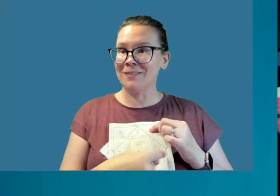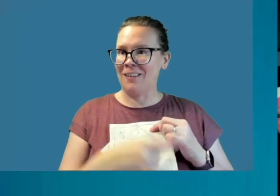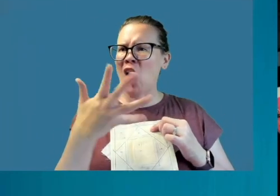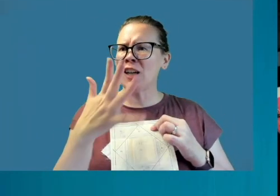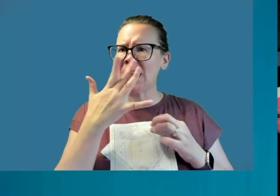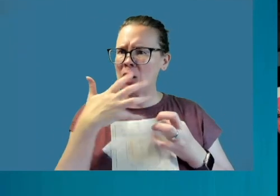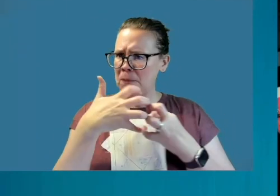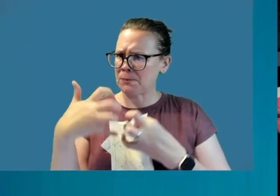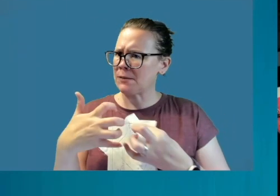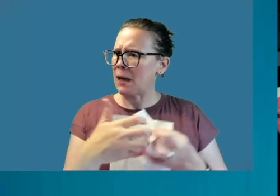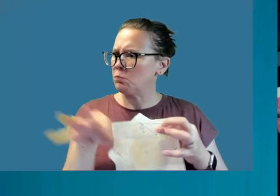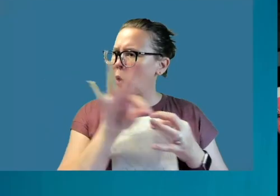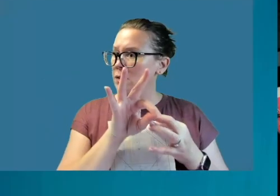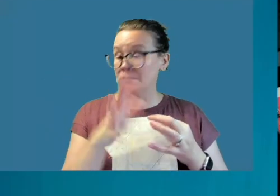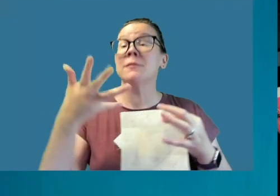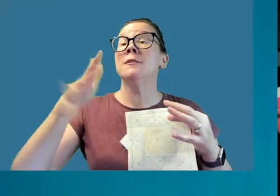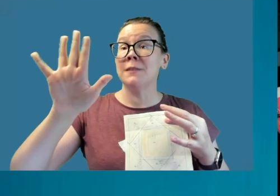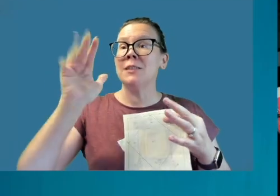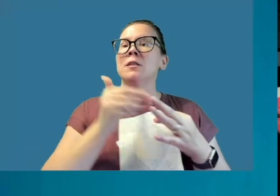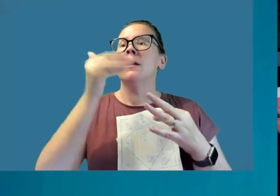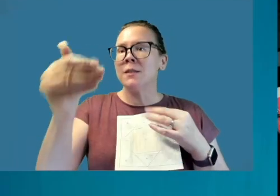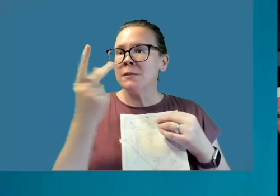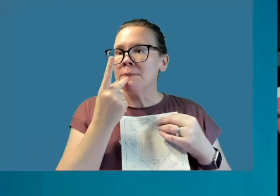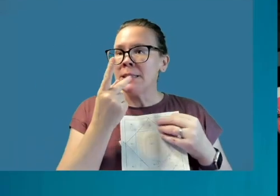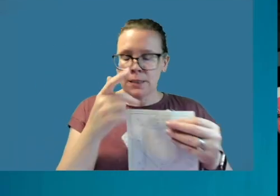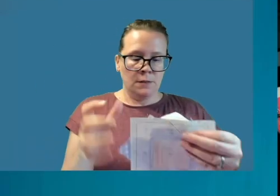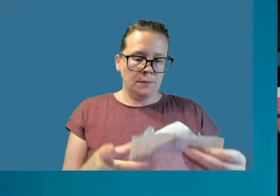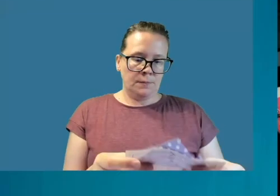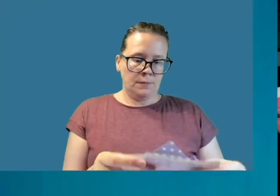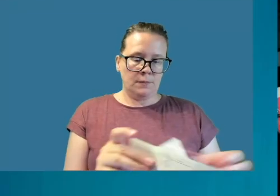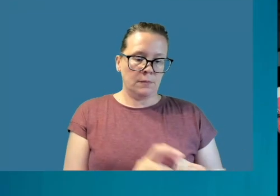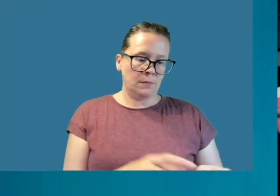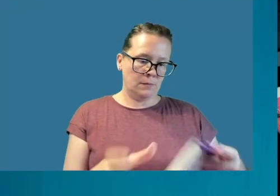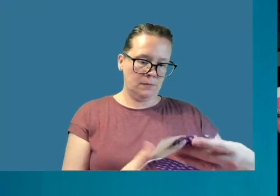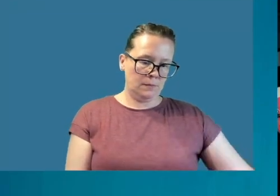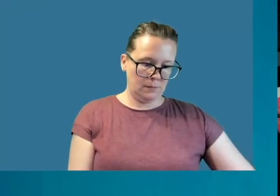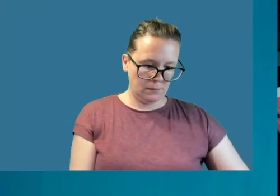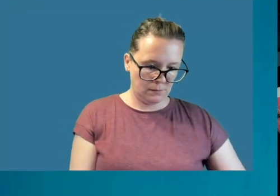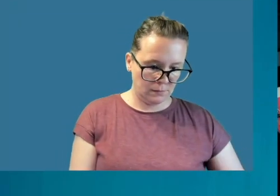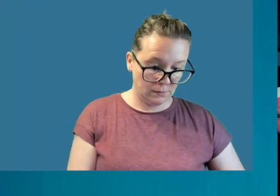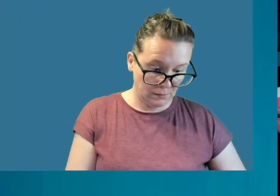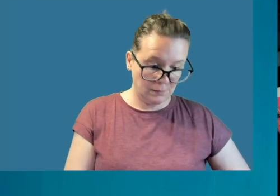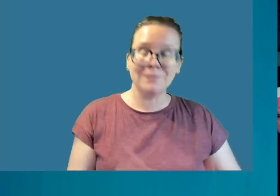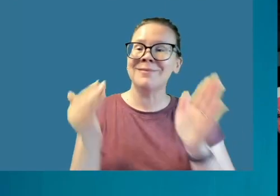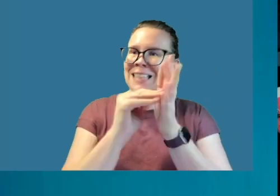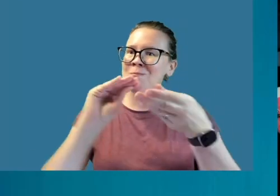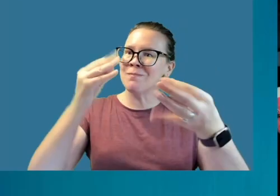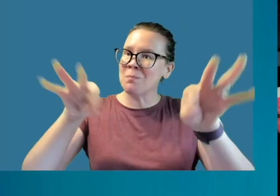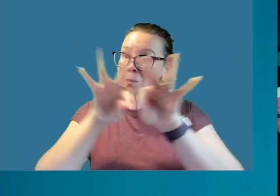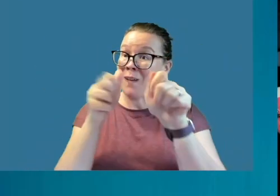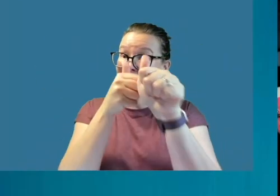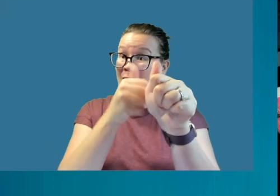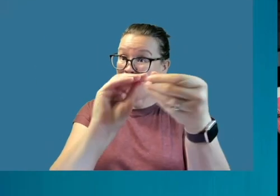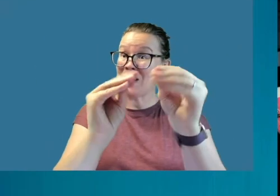purple polka dotted triangles. Again, make sure you're matching what you're sewing on to what you marked on